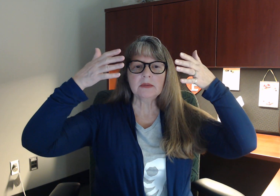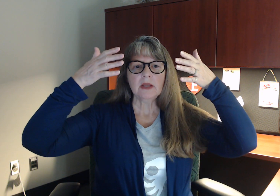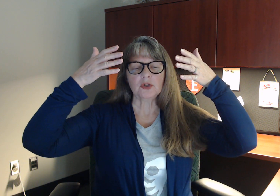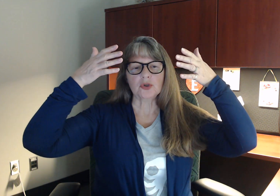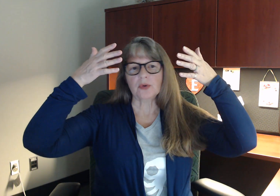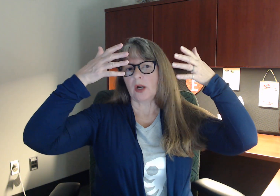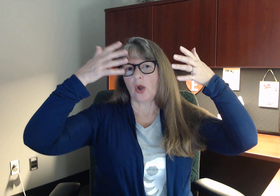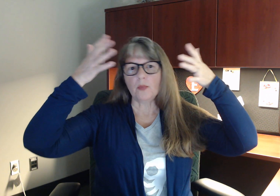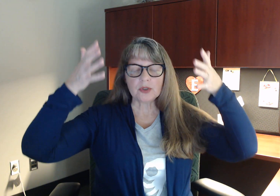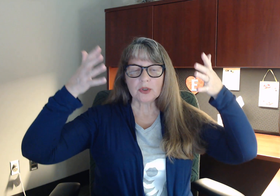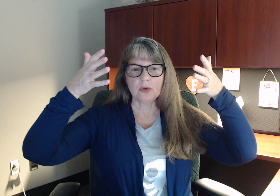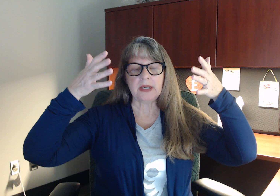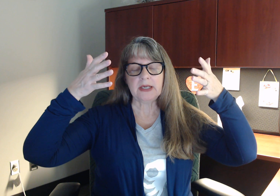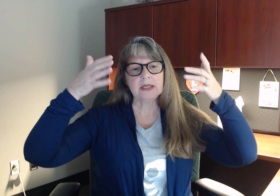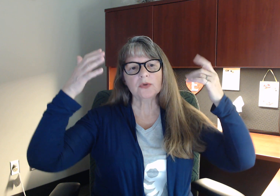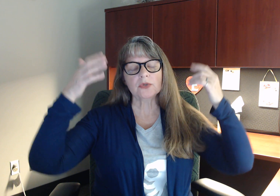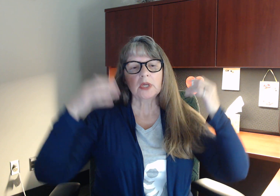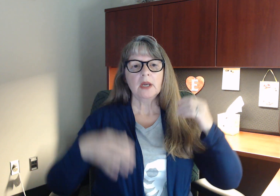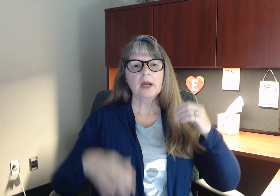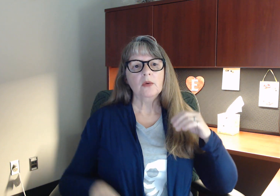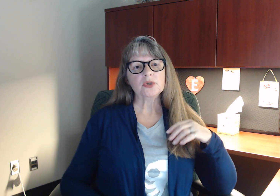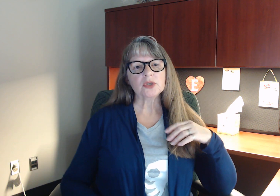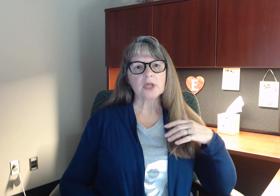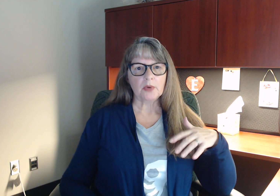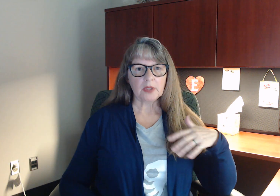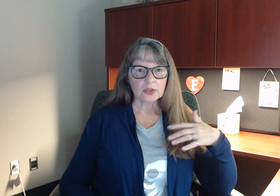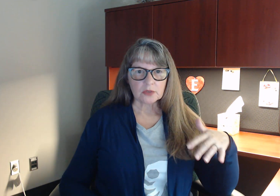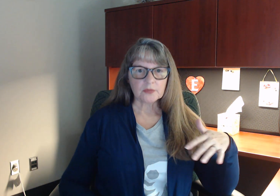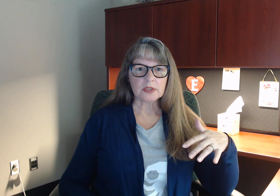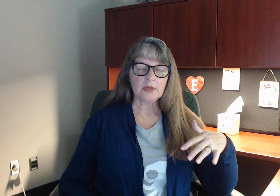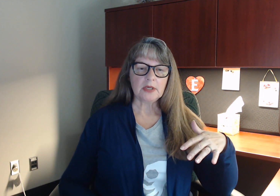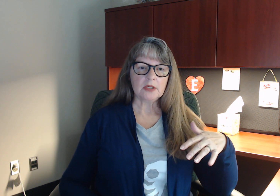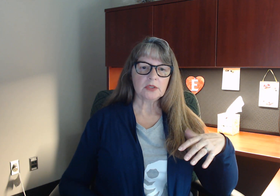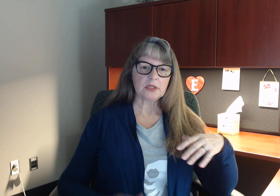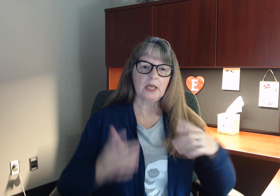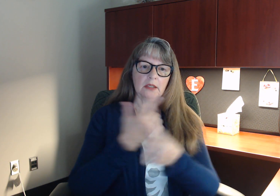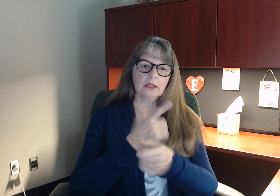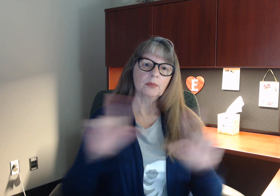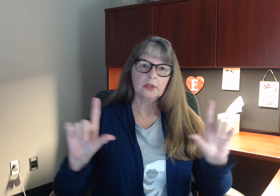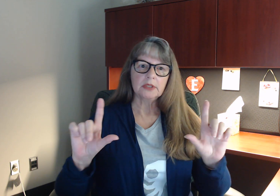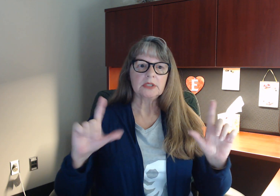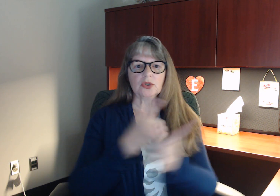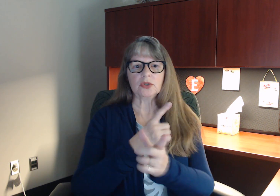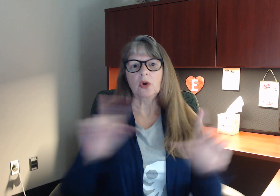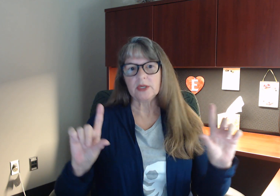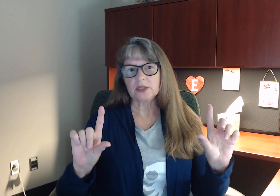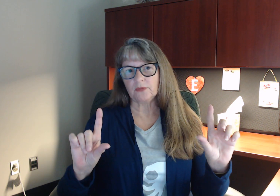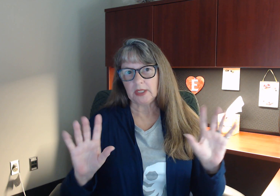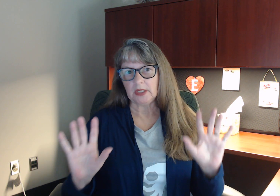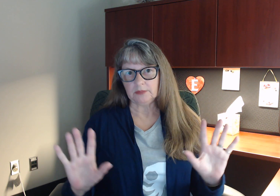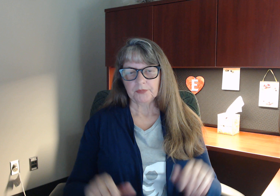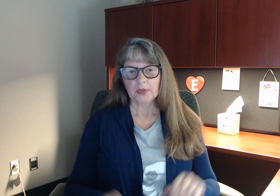that you're not open to new ideas, which is not what a conservative is, and a liberal isn't just always freeing.